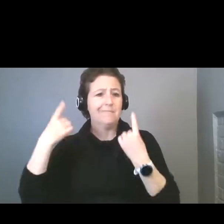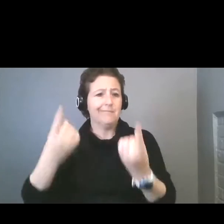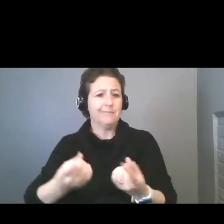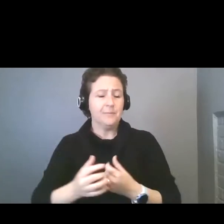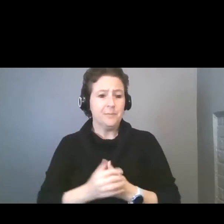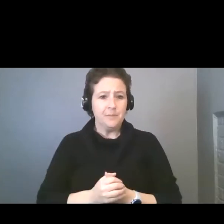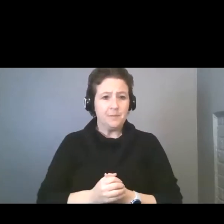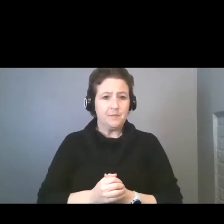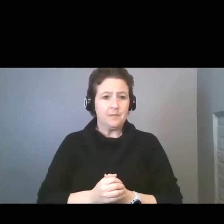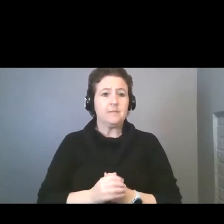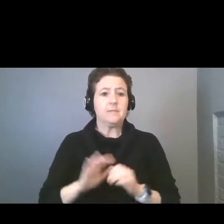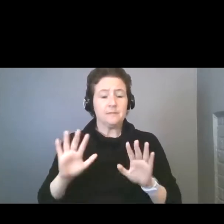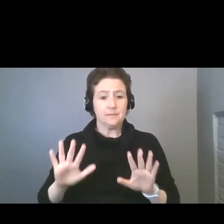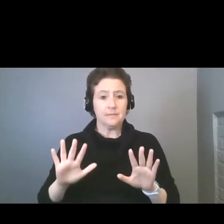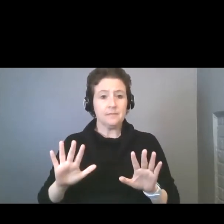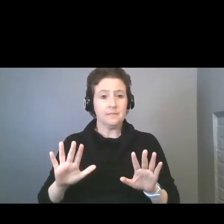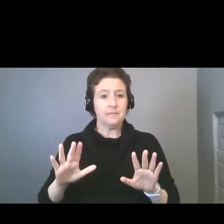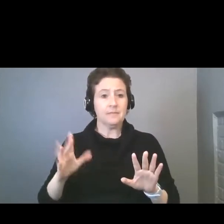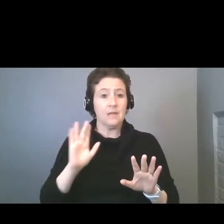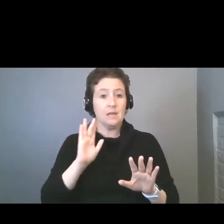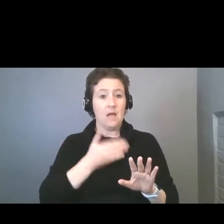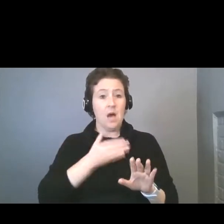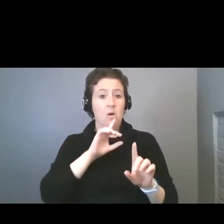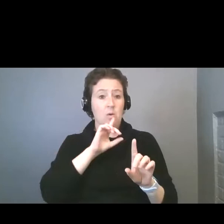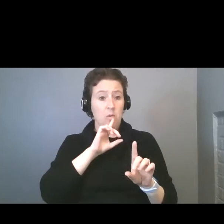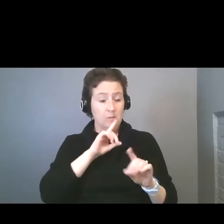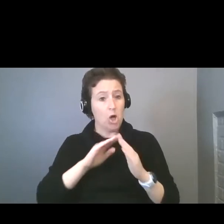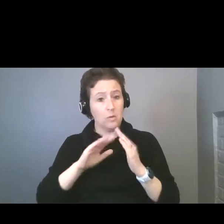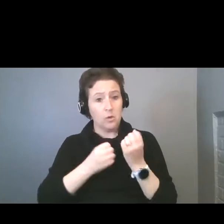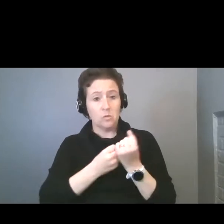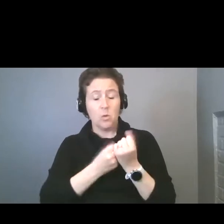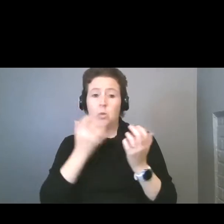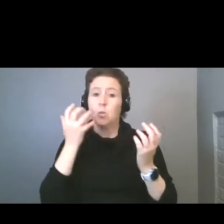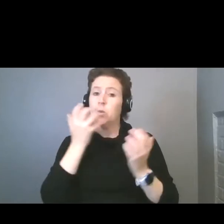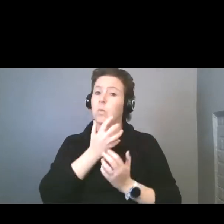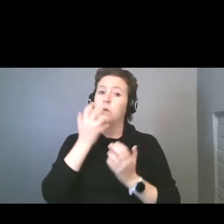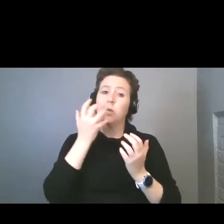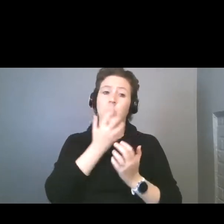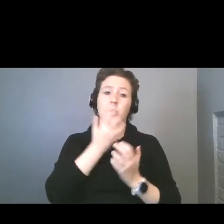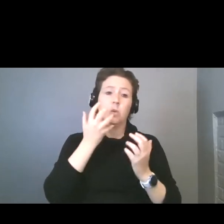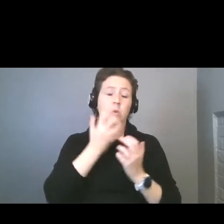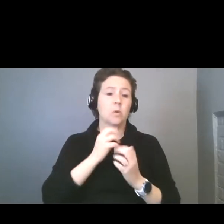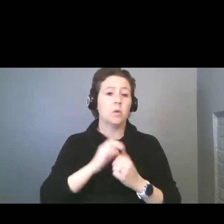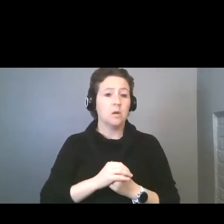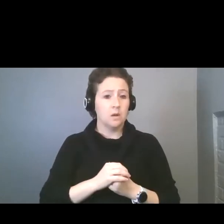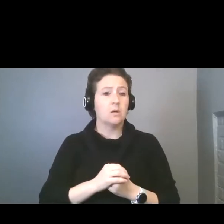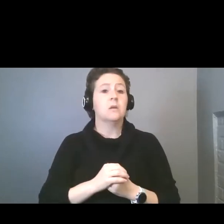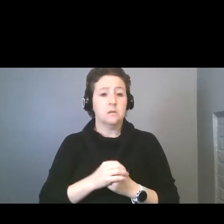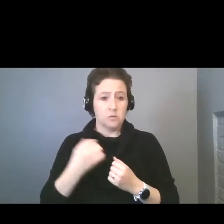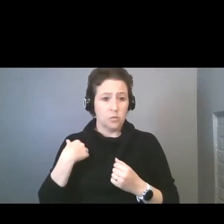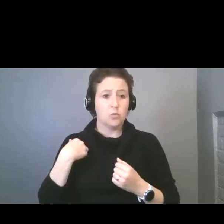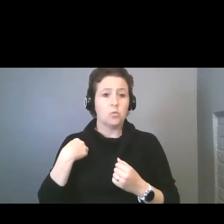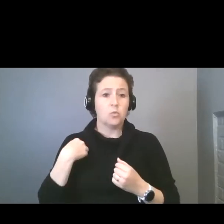That said, Riverbend Foodbank's response and the community support has been unprecedented. After distributing an average